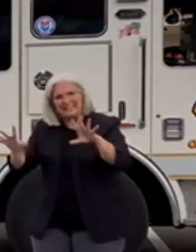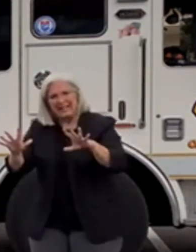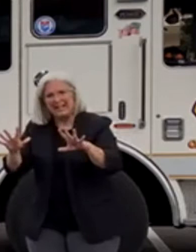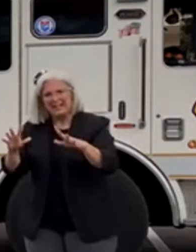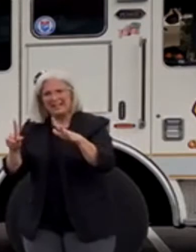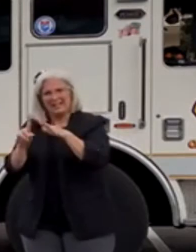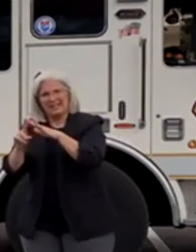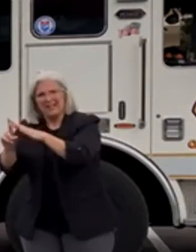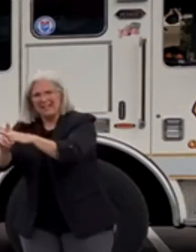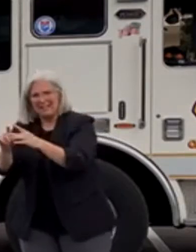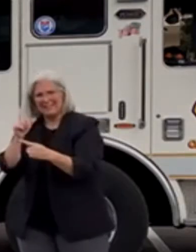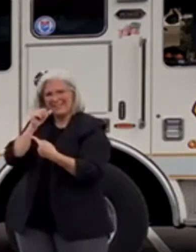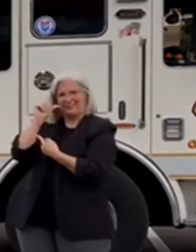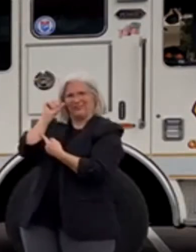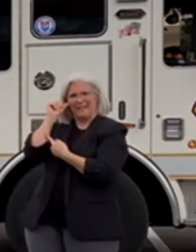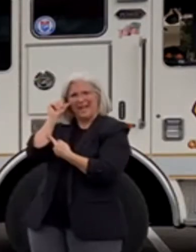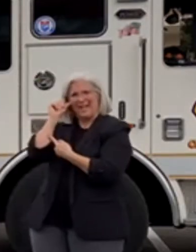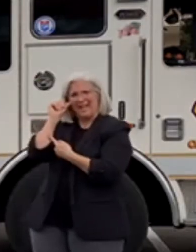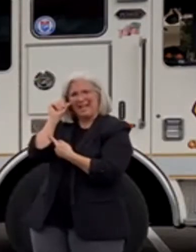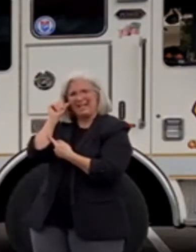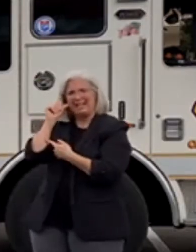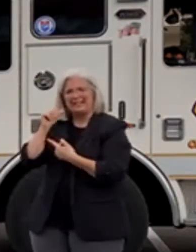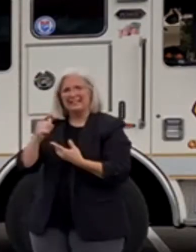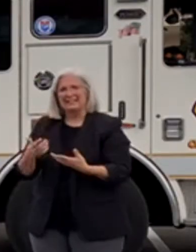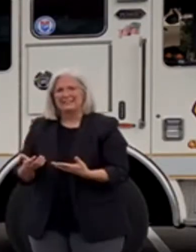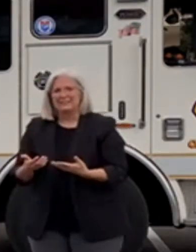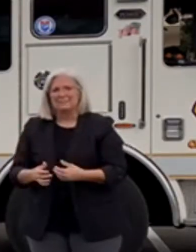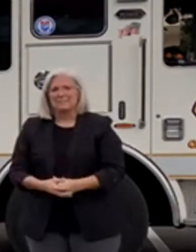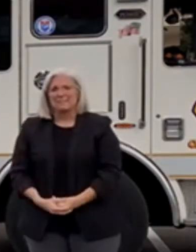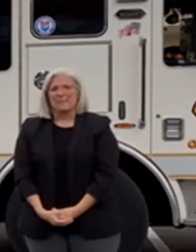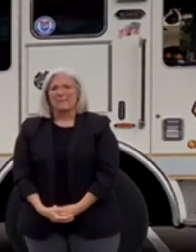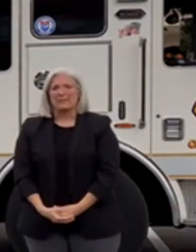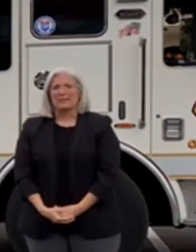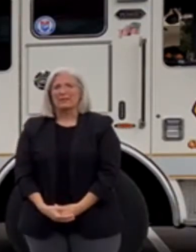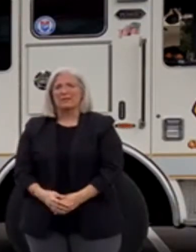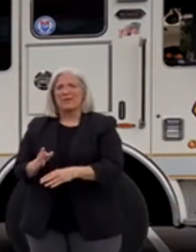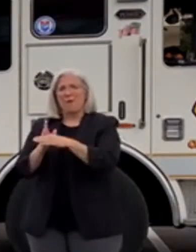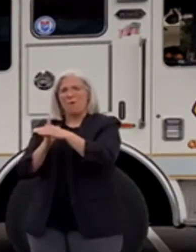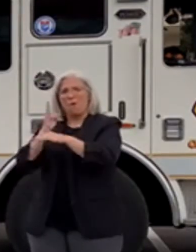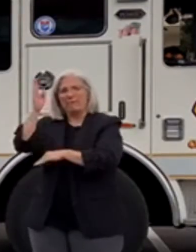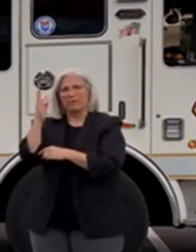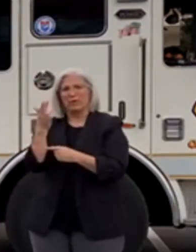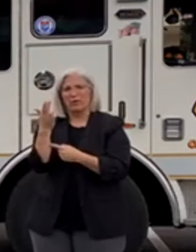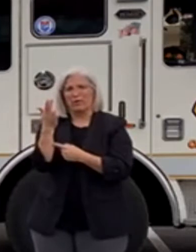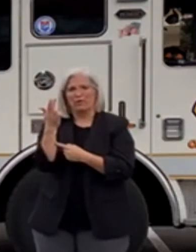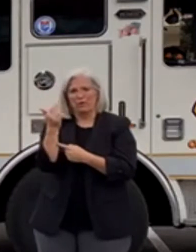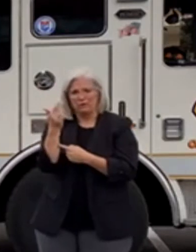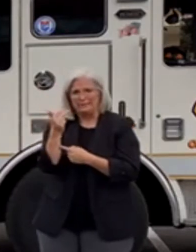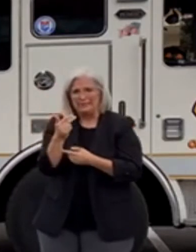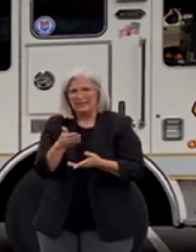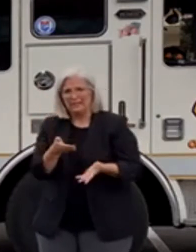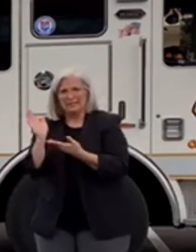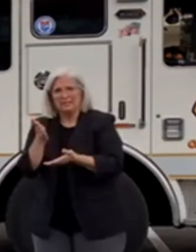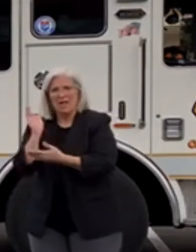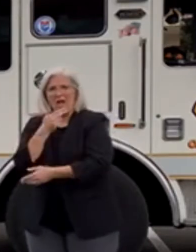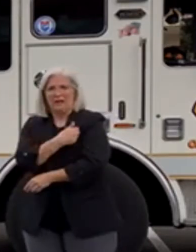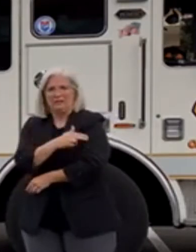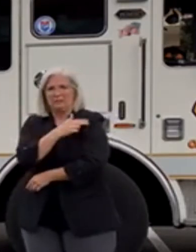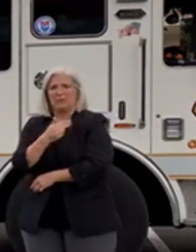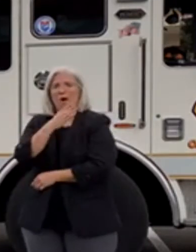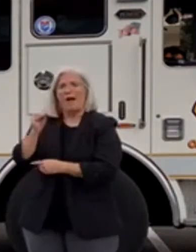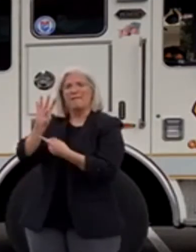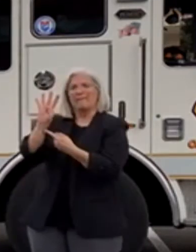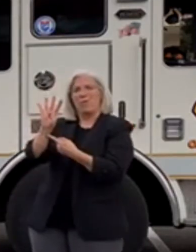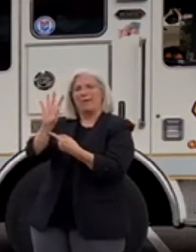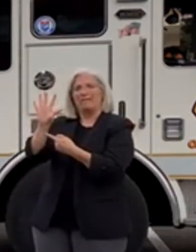another record. 213 hospitalizations, including 45 new hospitalizations, yet again